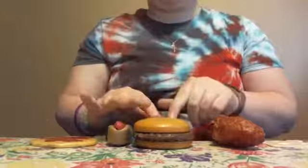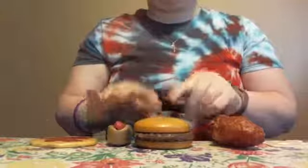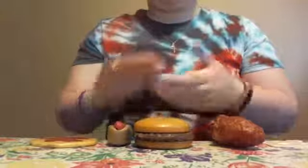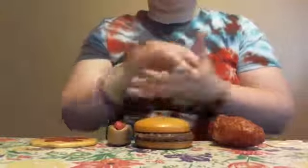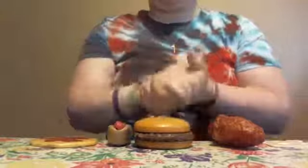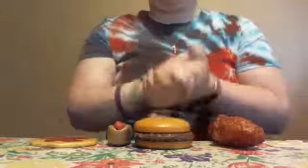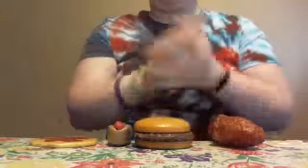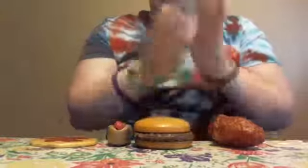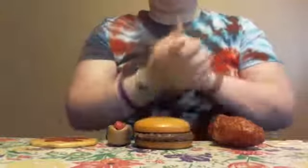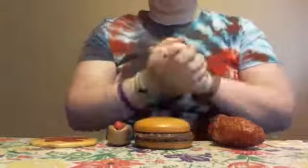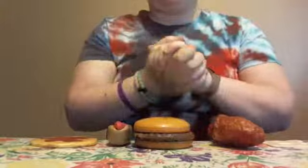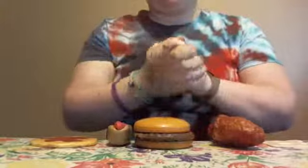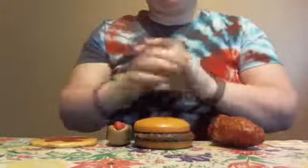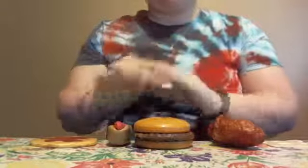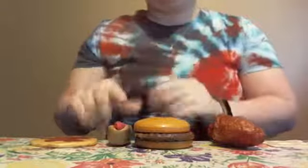our hamburger.